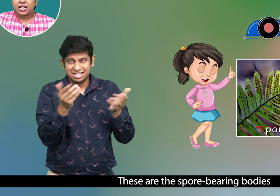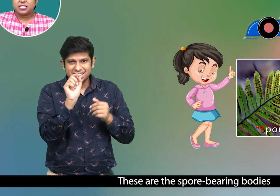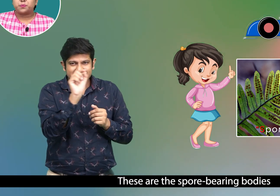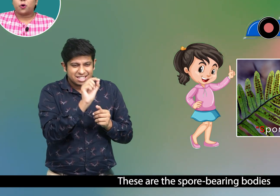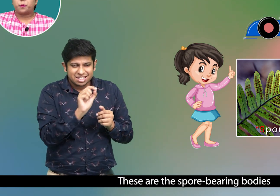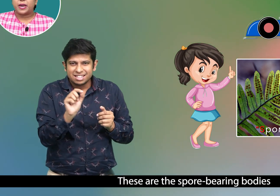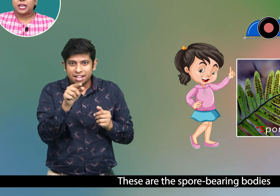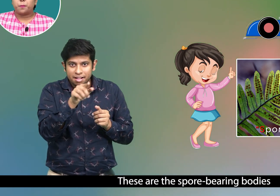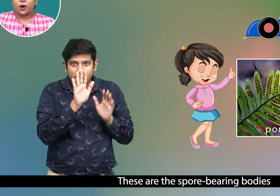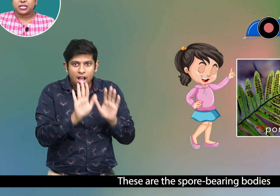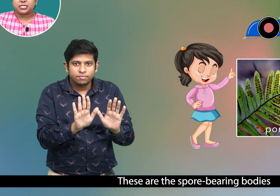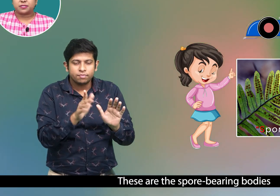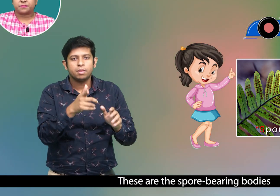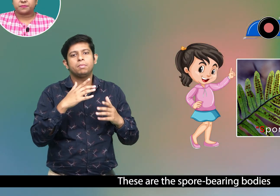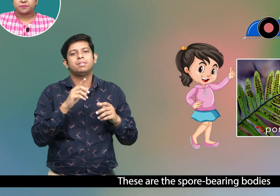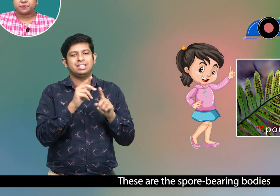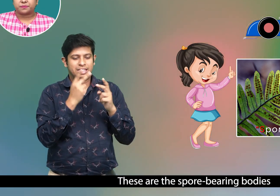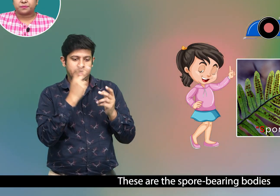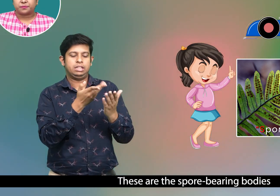These are the spore-bearing bodies.